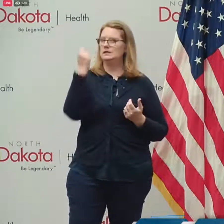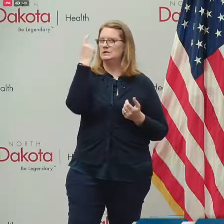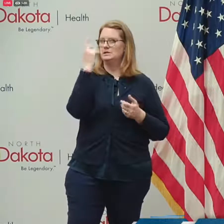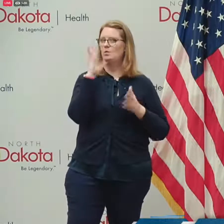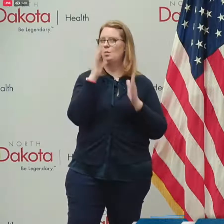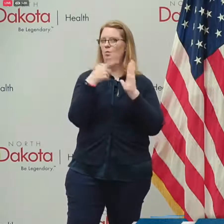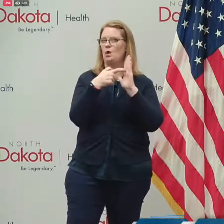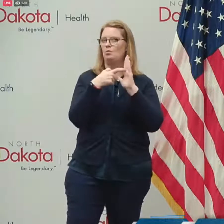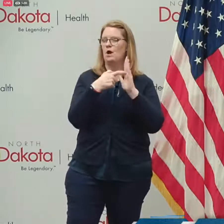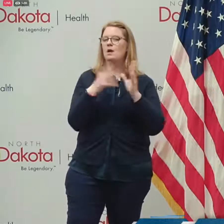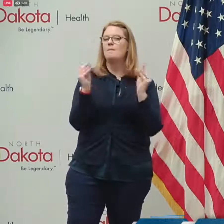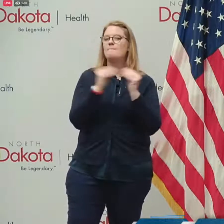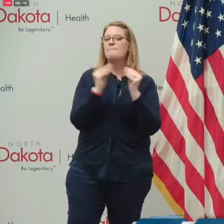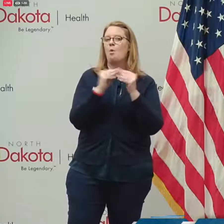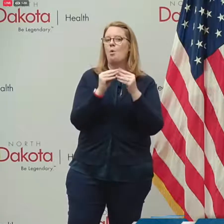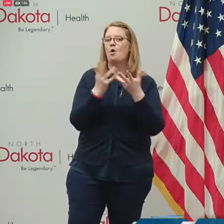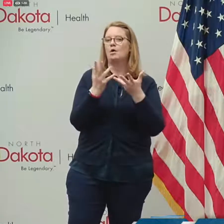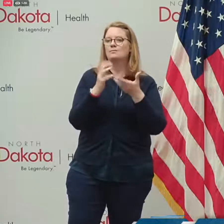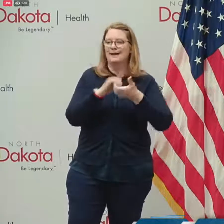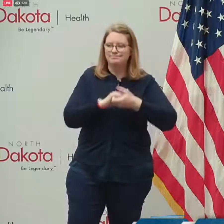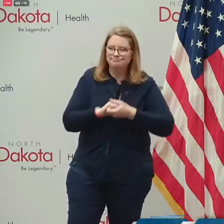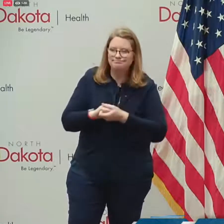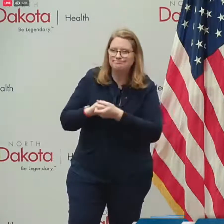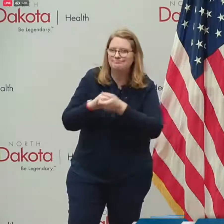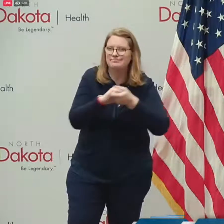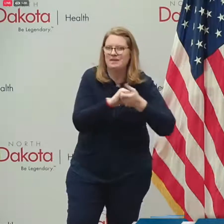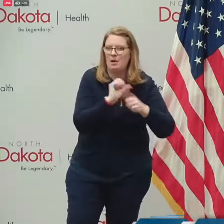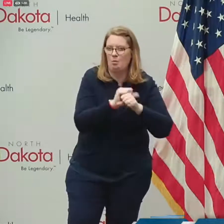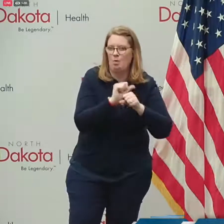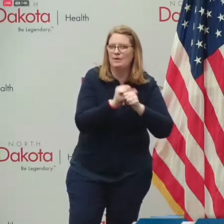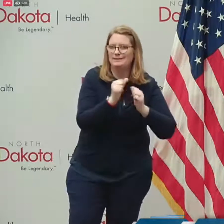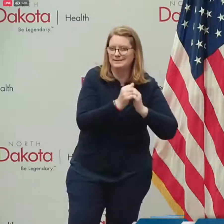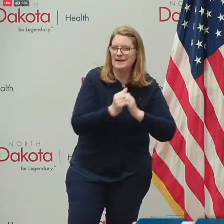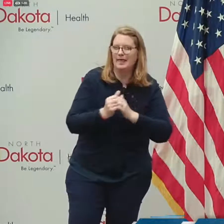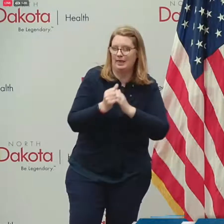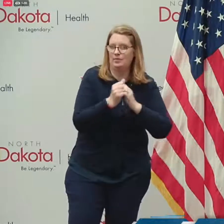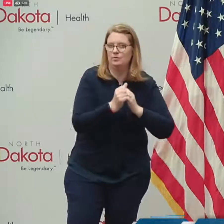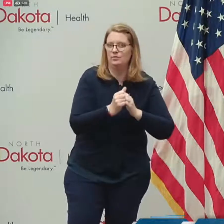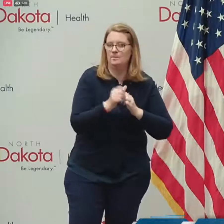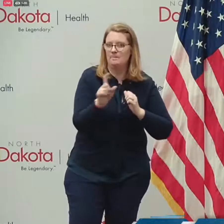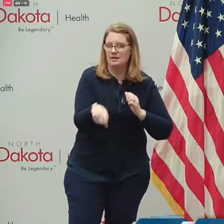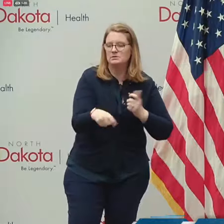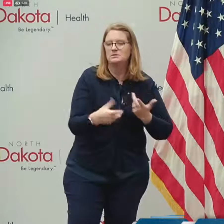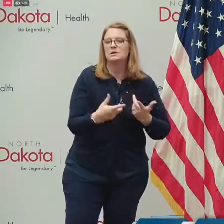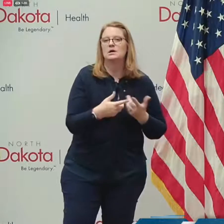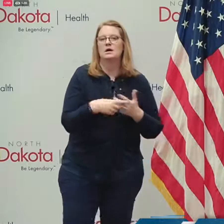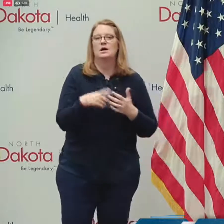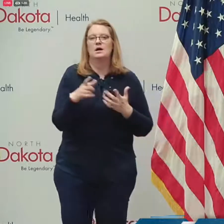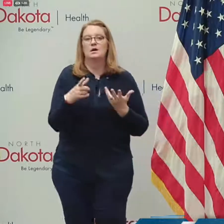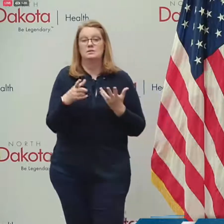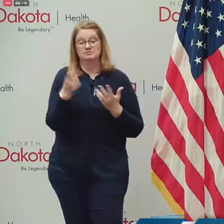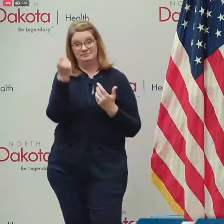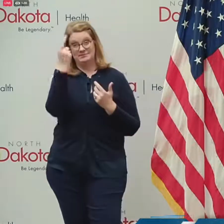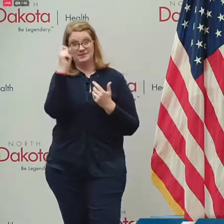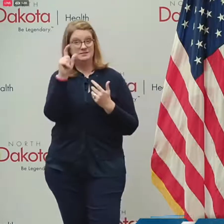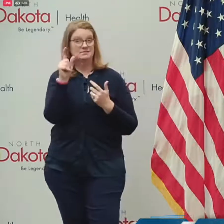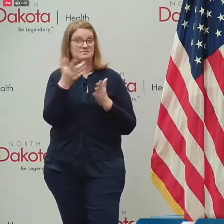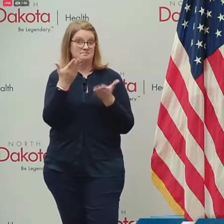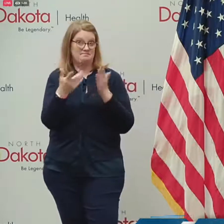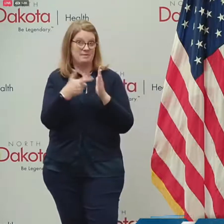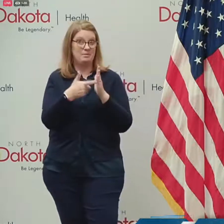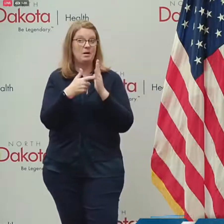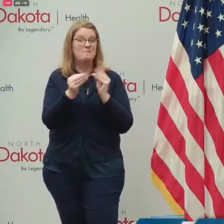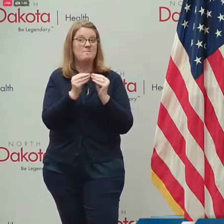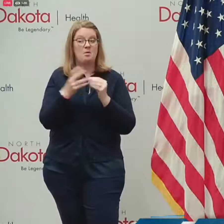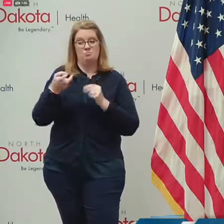potentially even more collaboration than we have now. It may require more more transfers, for example, because you may